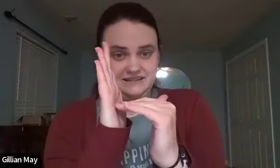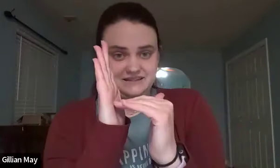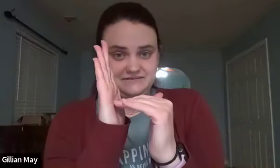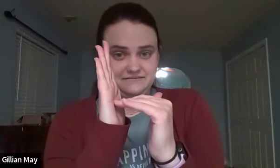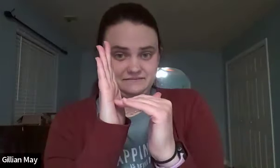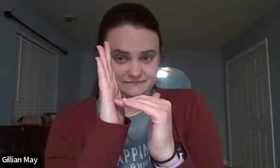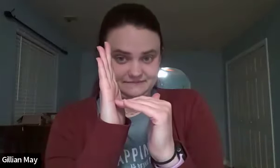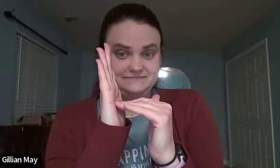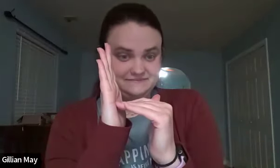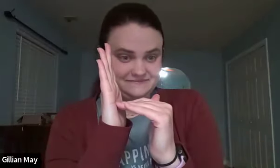repeat.